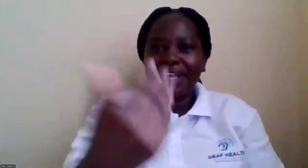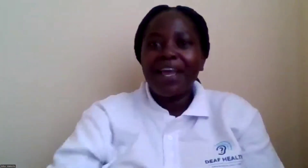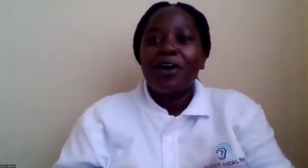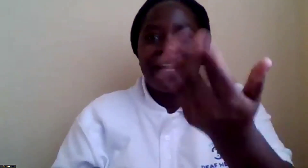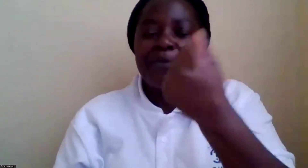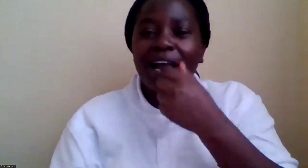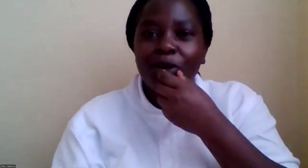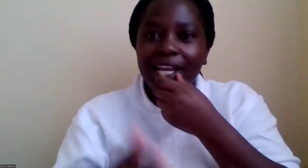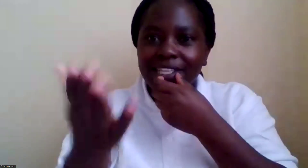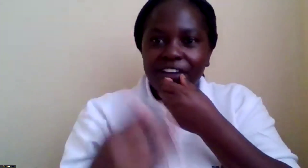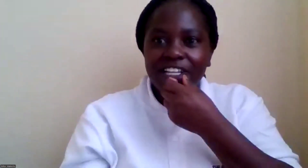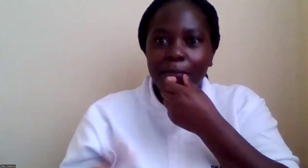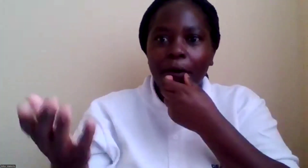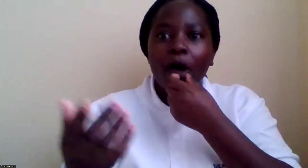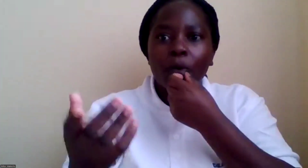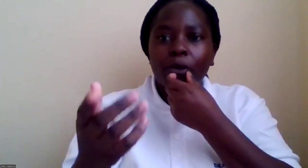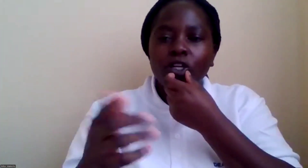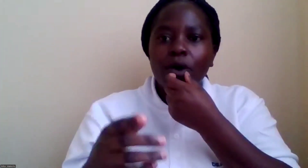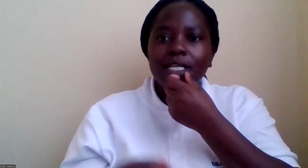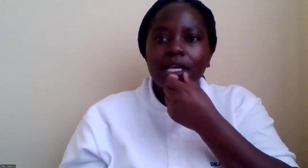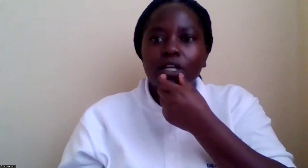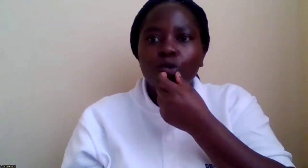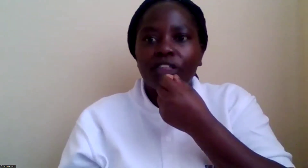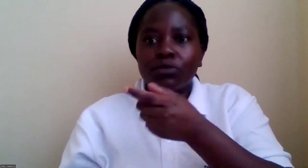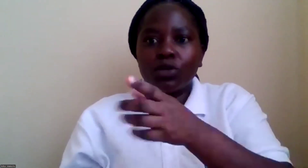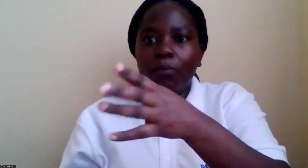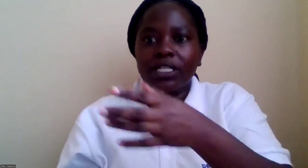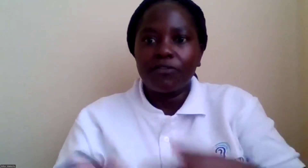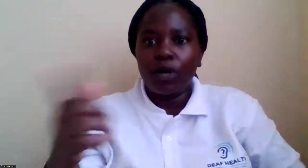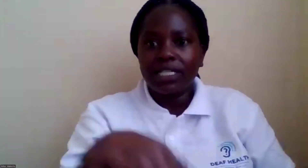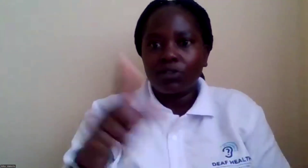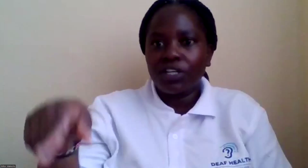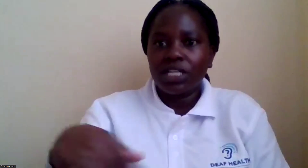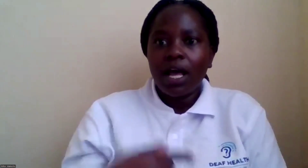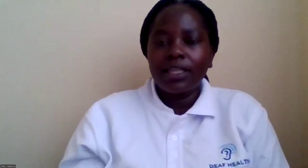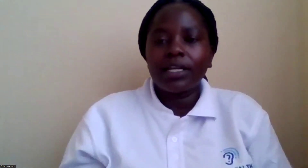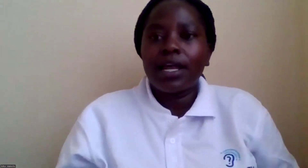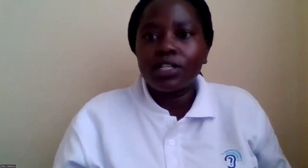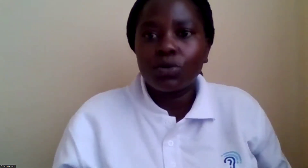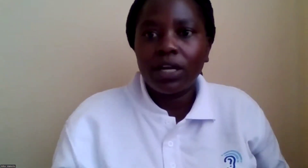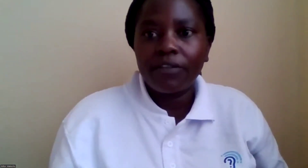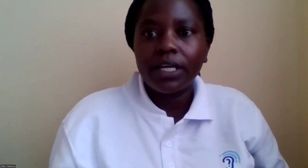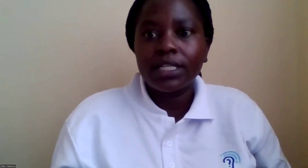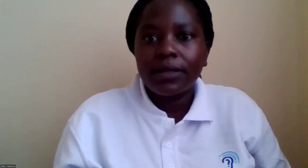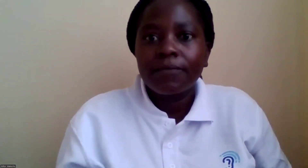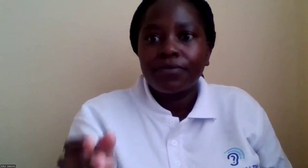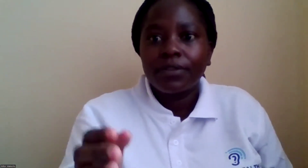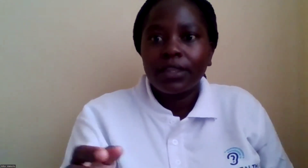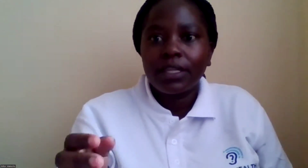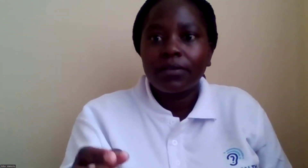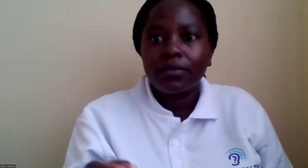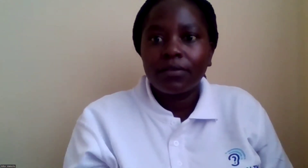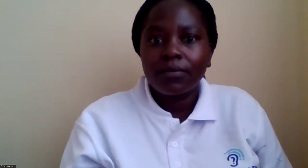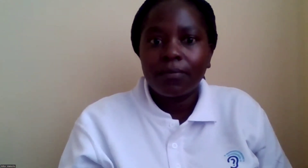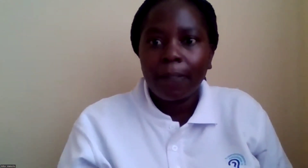So, okay, we can go. Lensa finish up because they were asking the 2 of them. So I'm waiting for Lensa to finish. Clarice to. Yes. Okay,